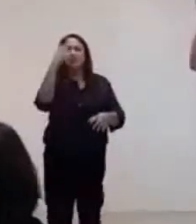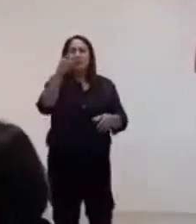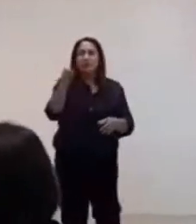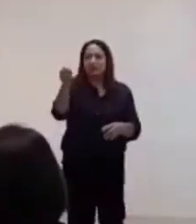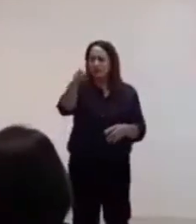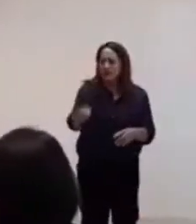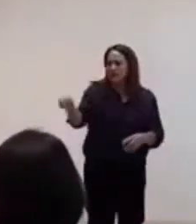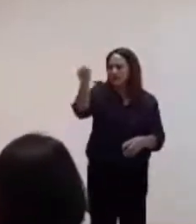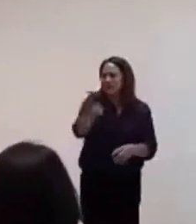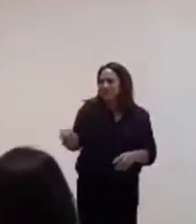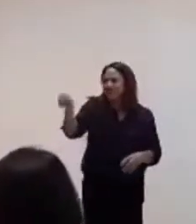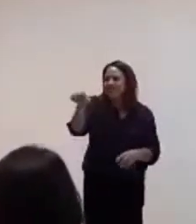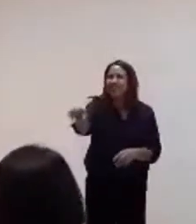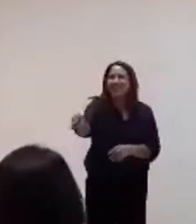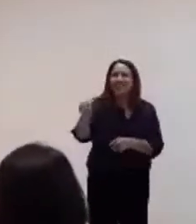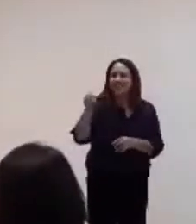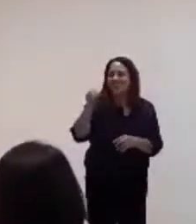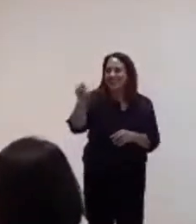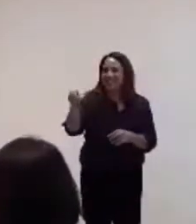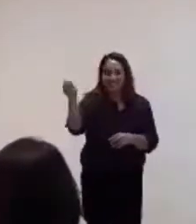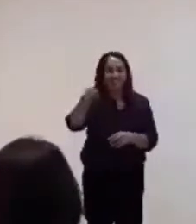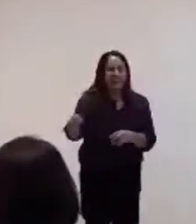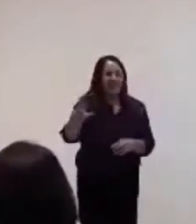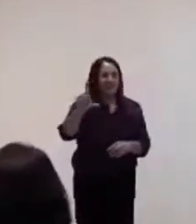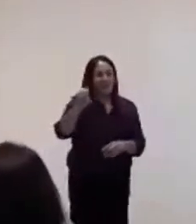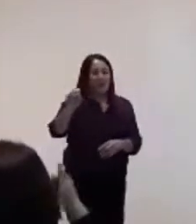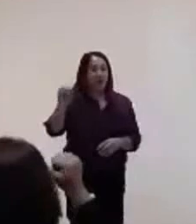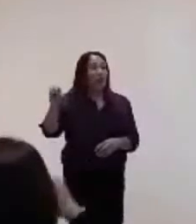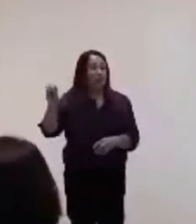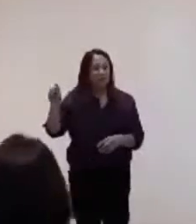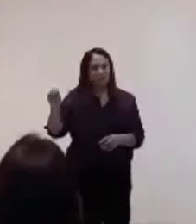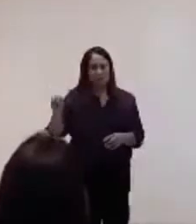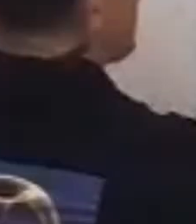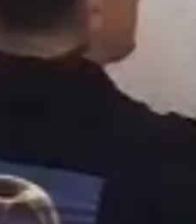Because even if you win lottery, you will have problem.